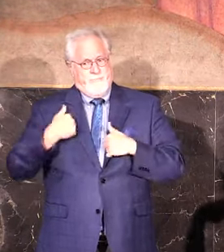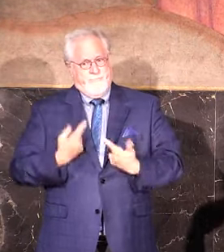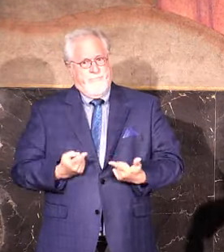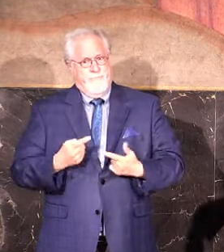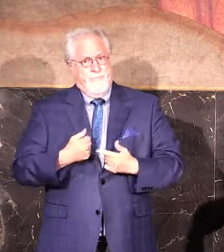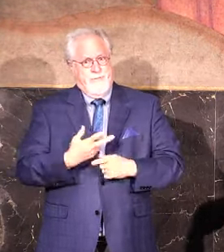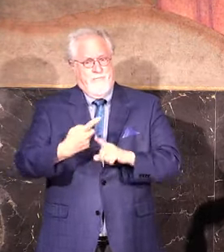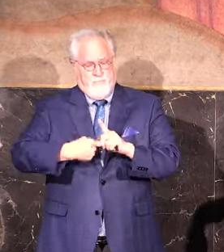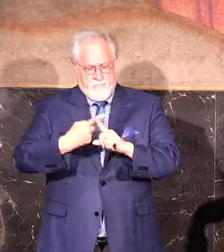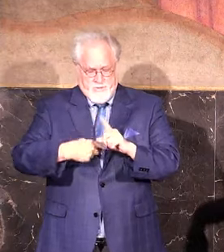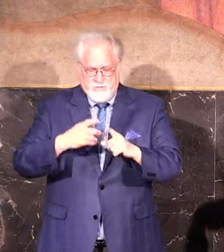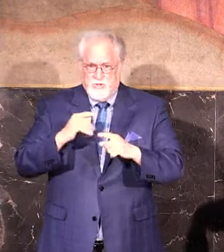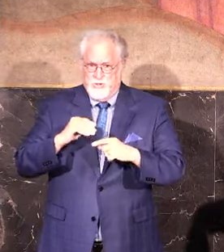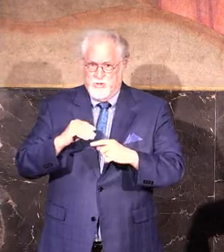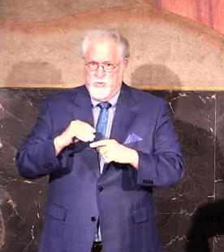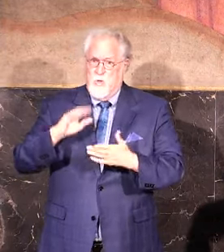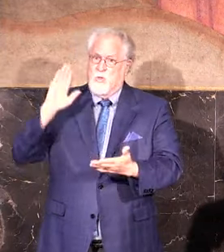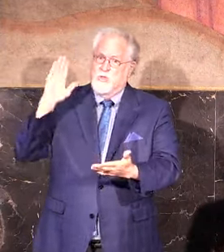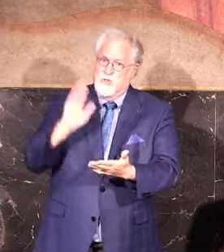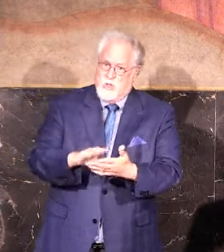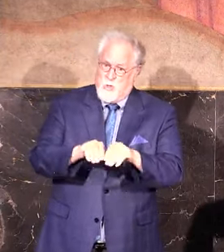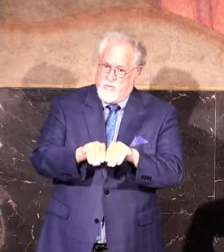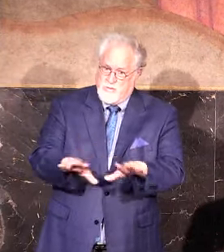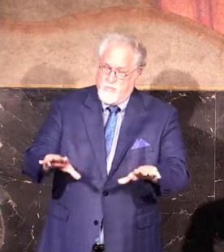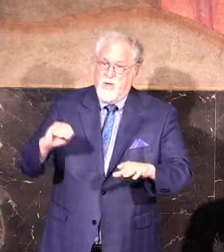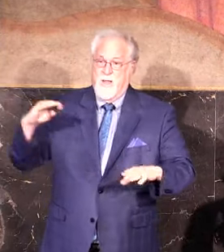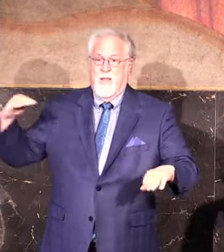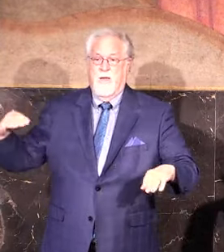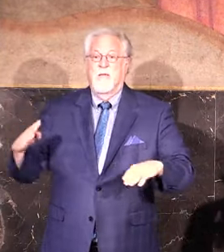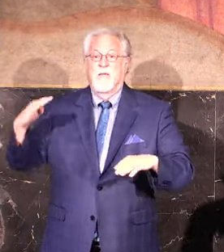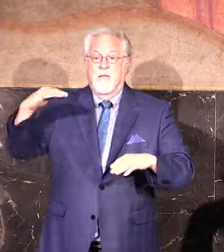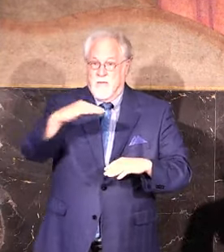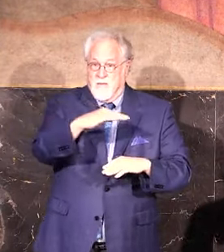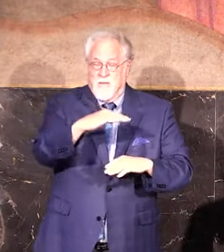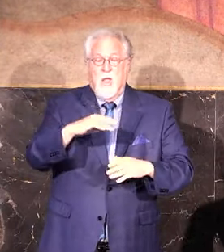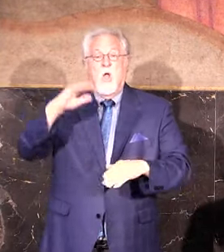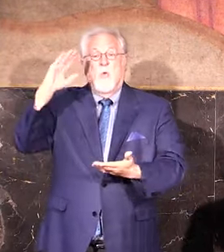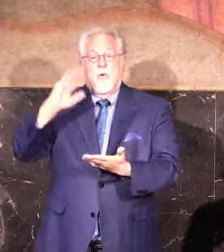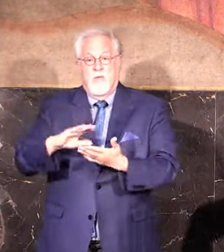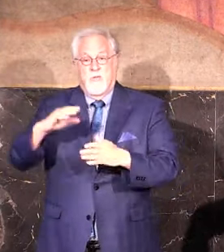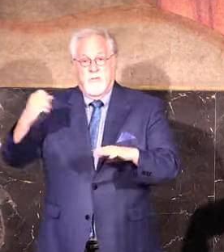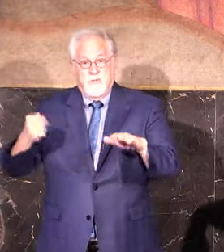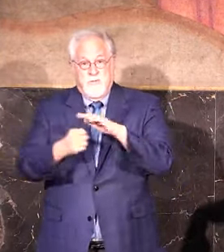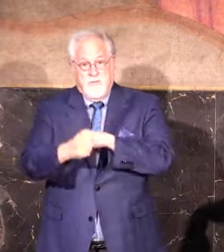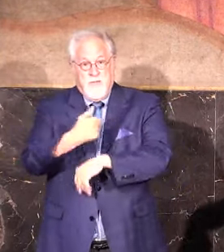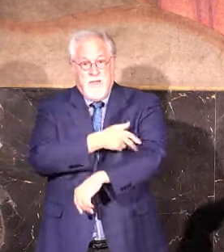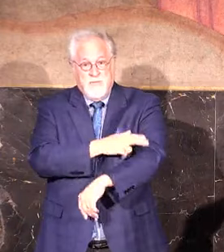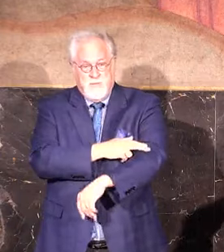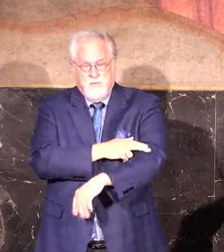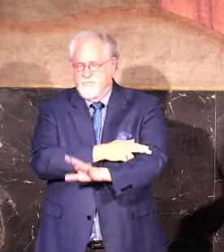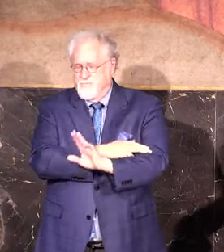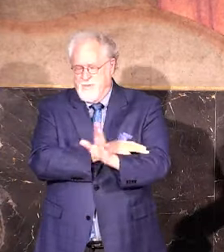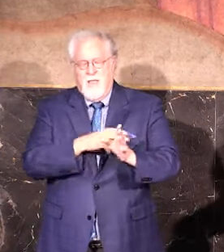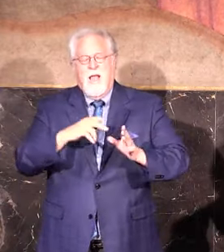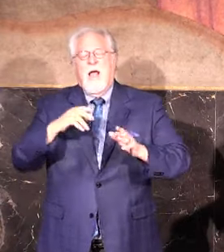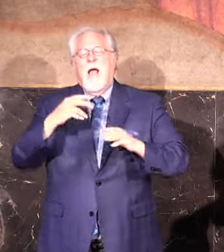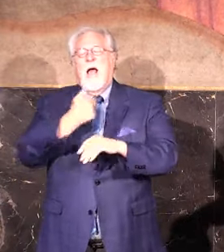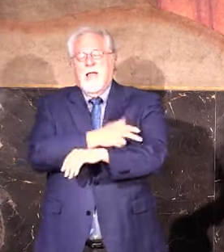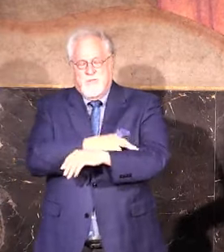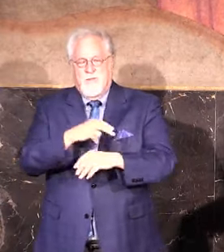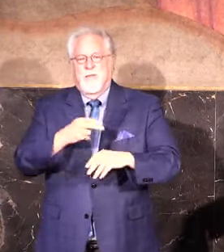of months to really slow the spread, bend the curve, reduce hospitalization capacity,